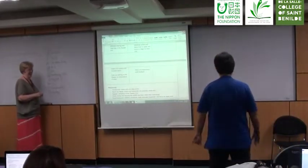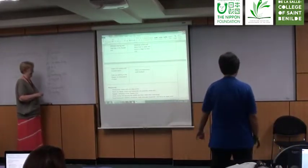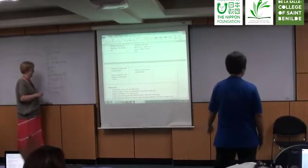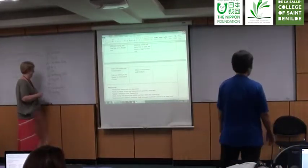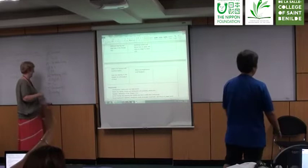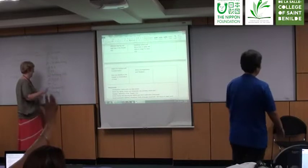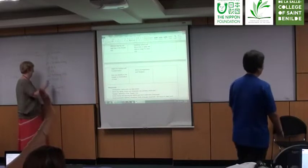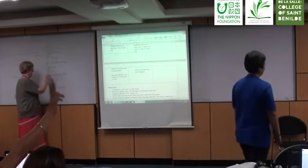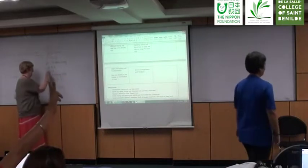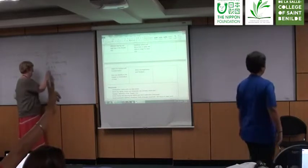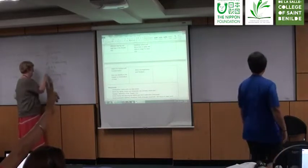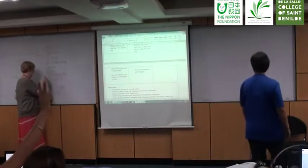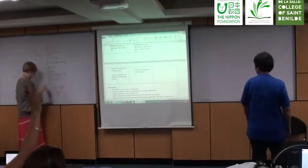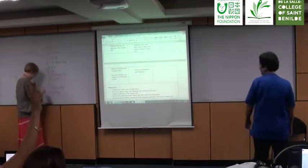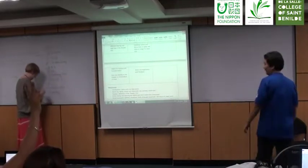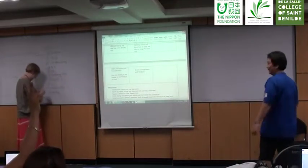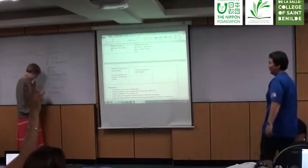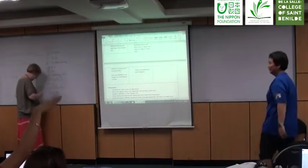I wanted to be last.